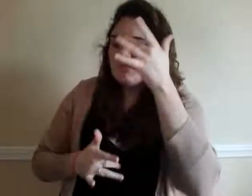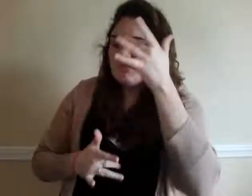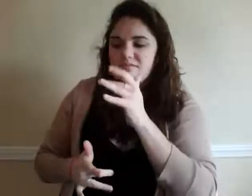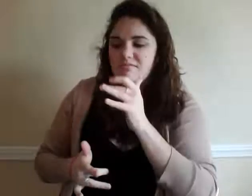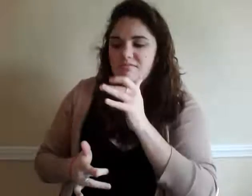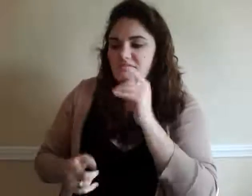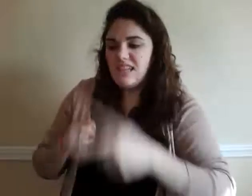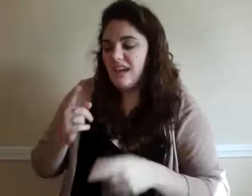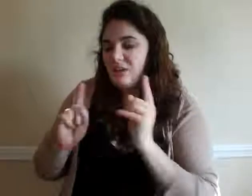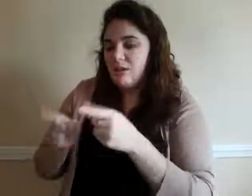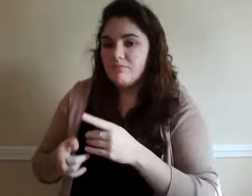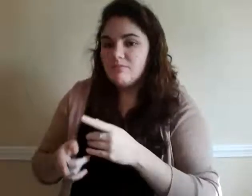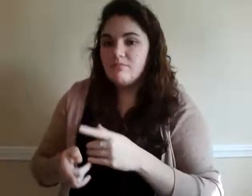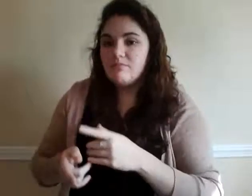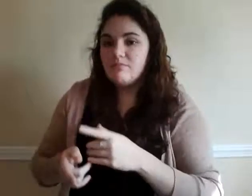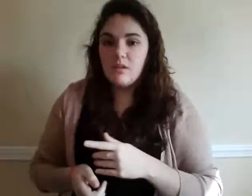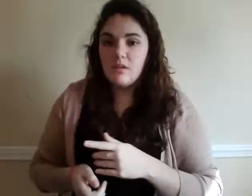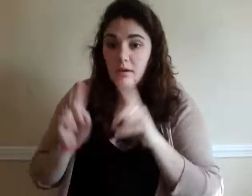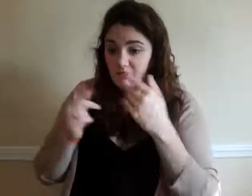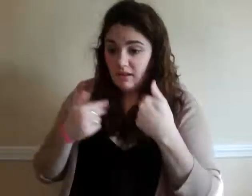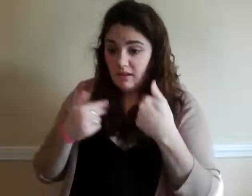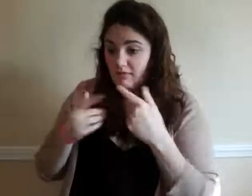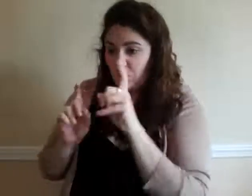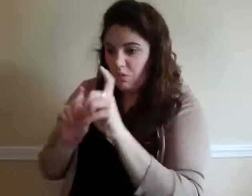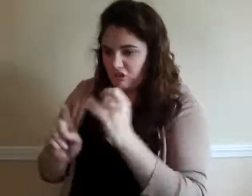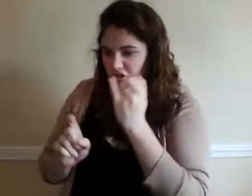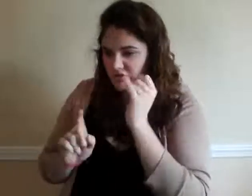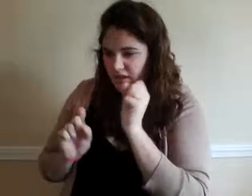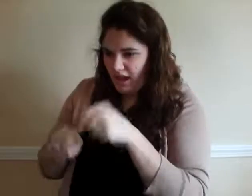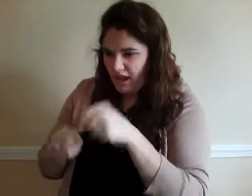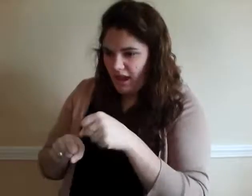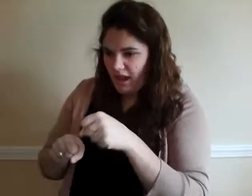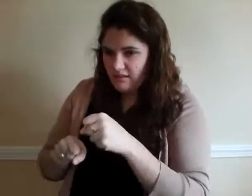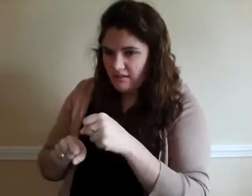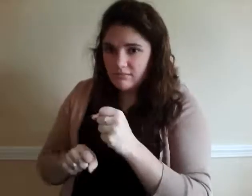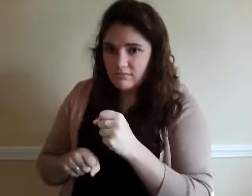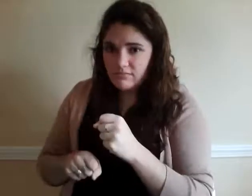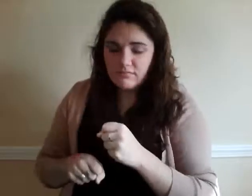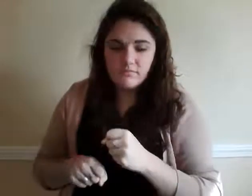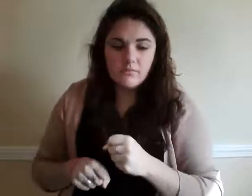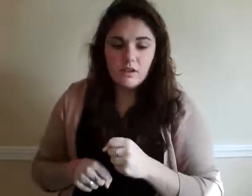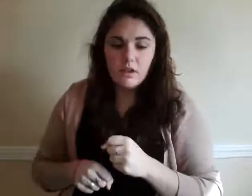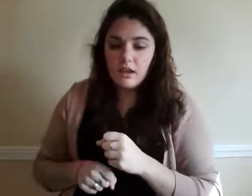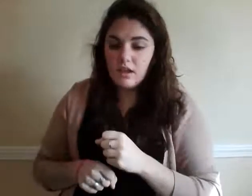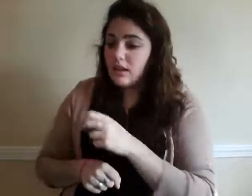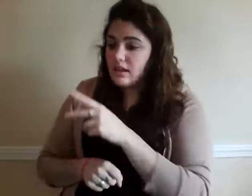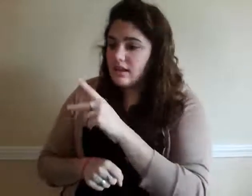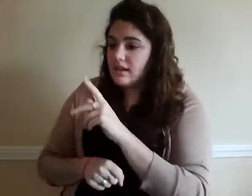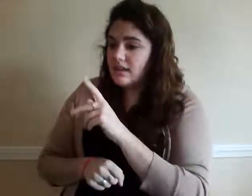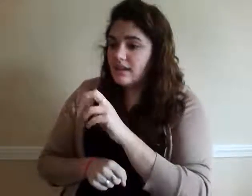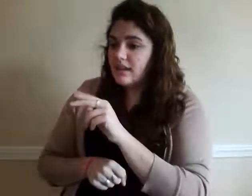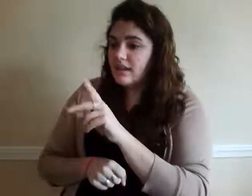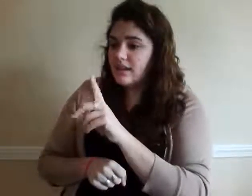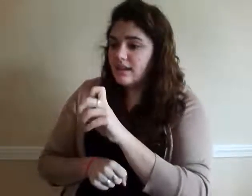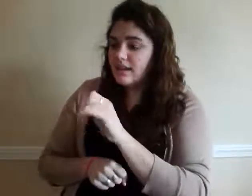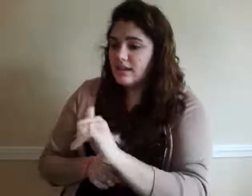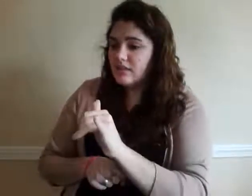ask some of these questions. Mrs. Stern, at the Kennedy School, how many children are in each of